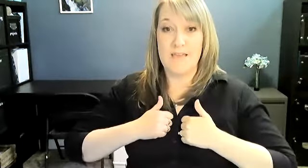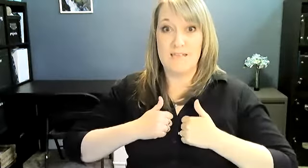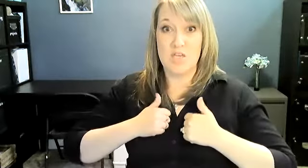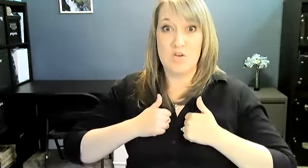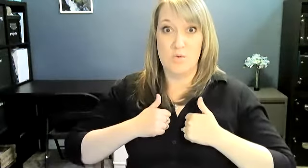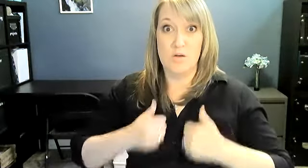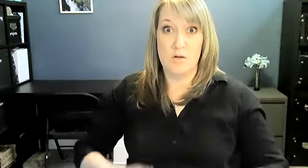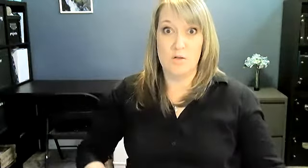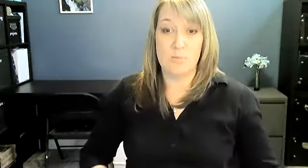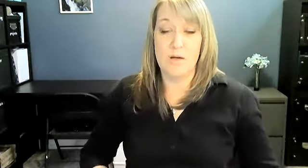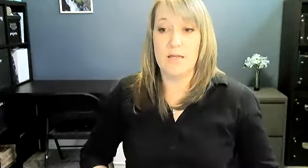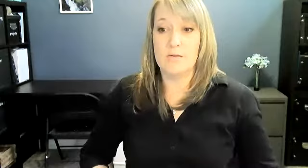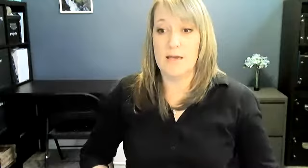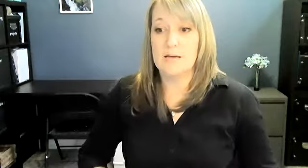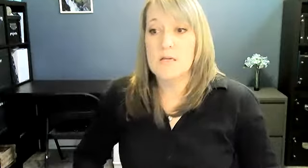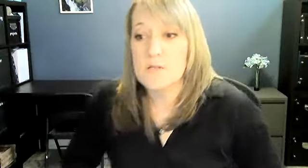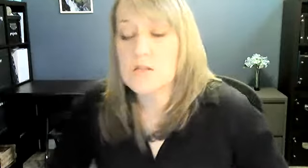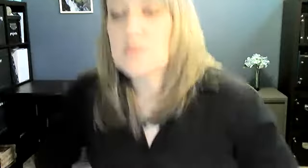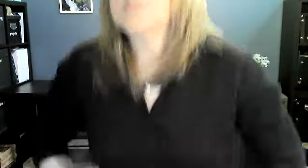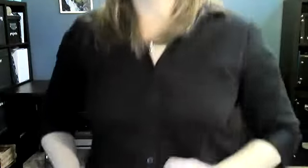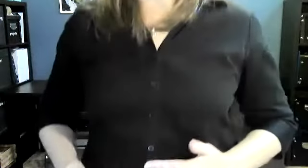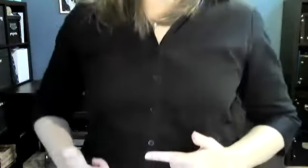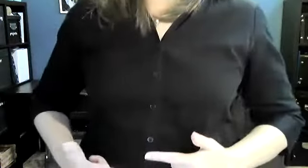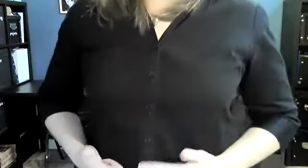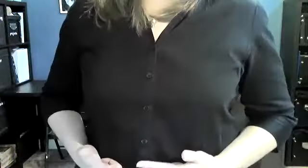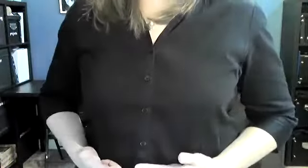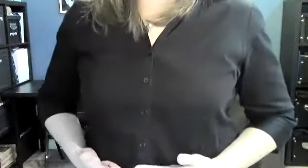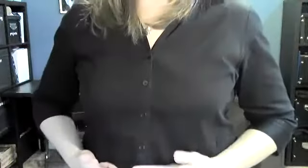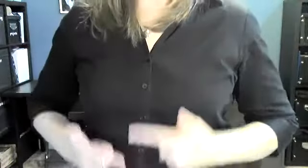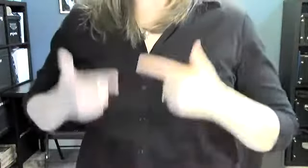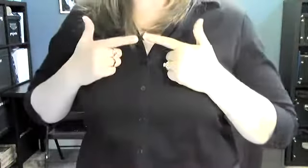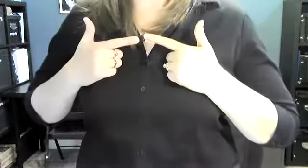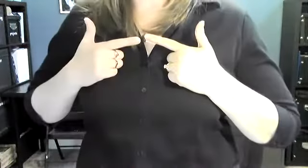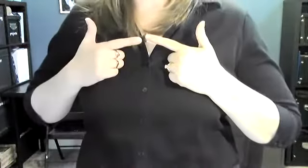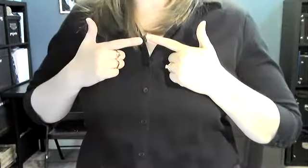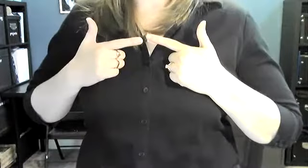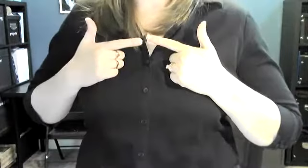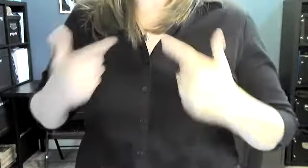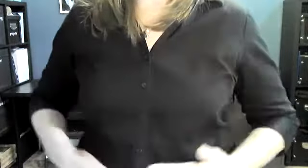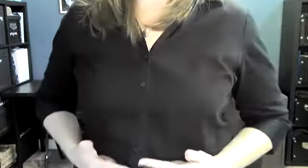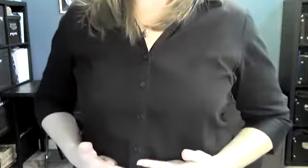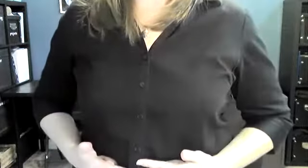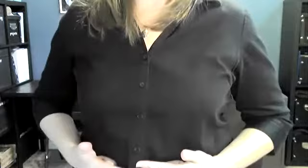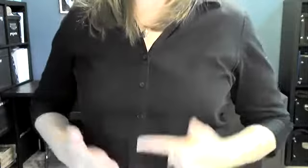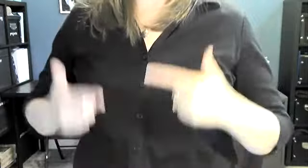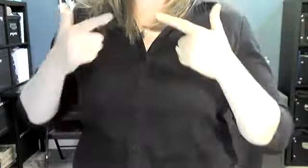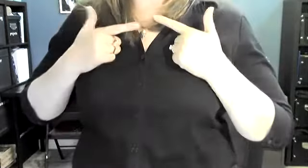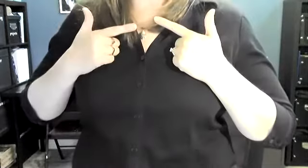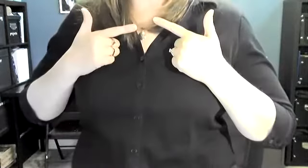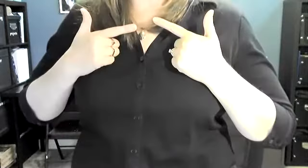facing you on your body. Okay, so you start down low and come up to your chest, like around your stomach area, and then up to your